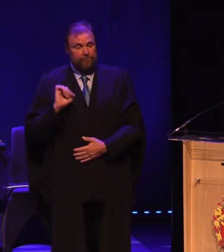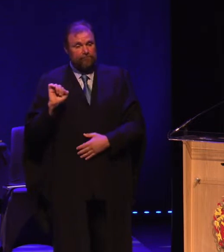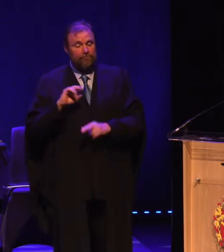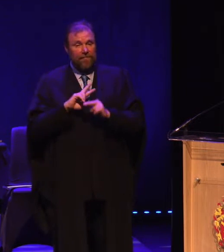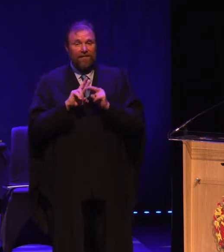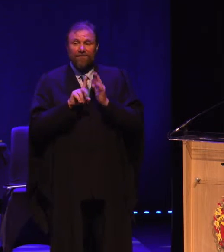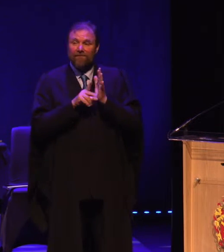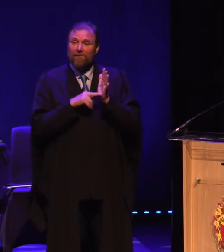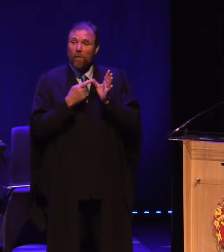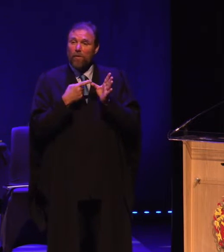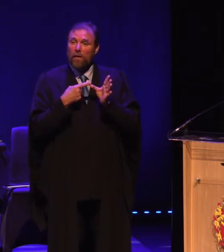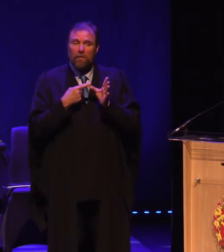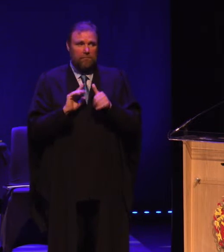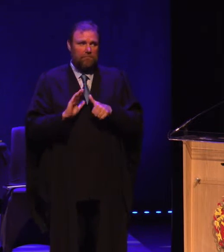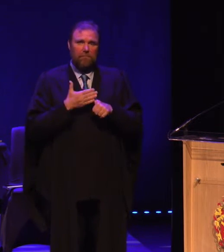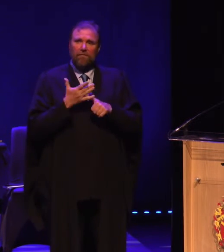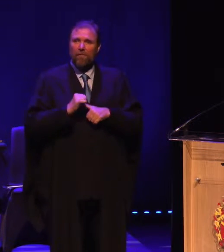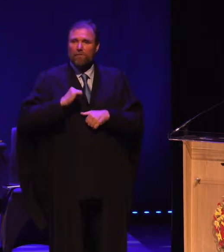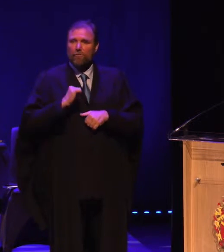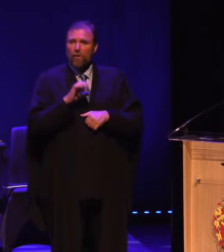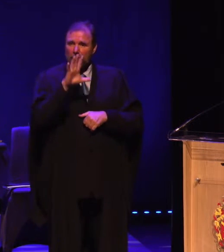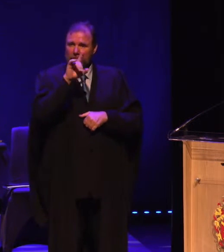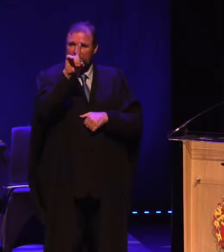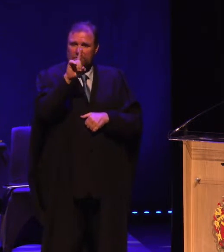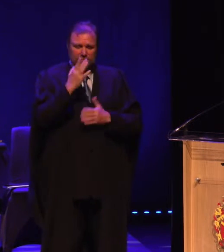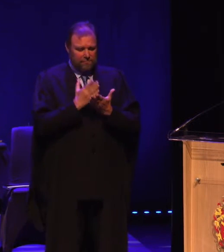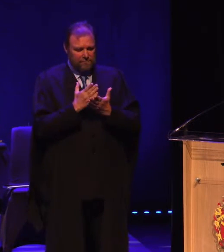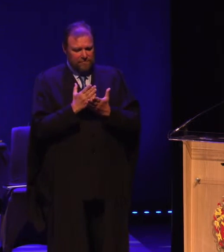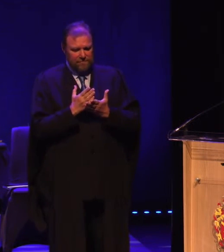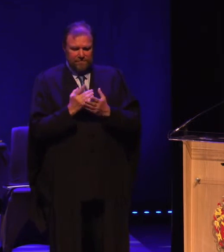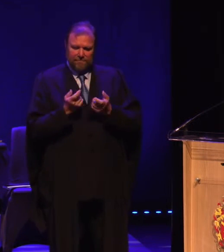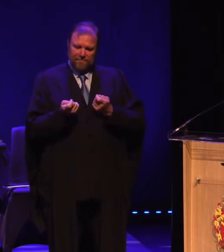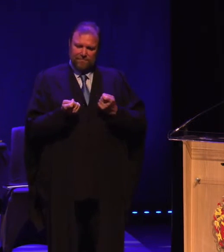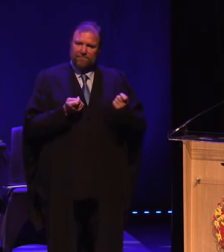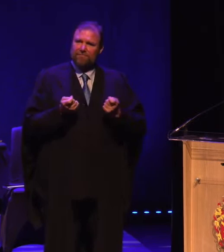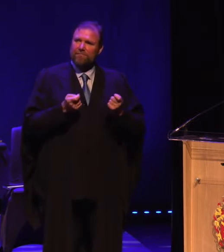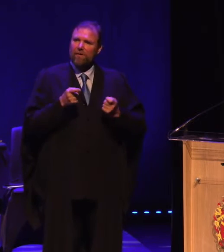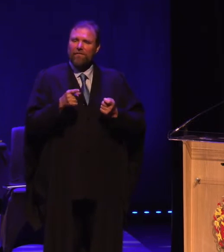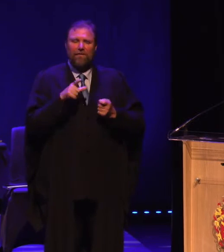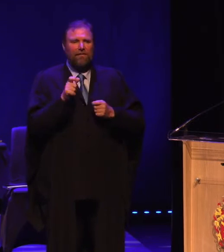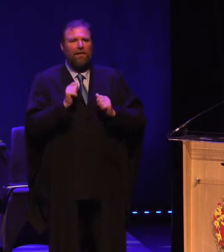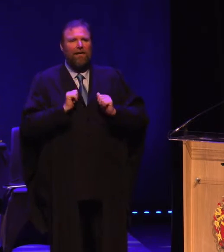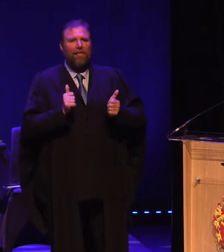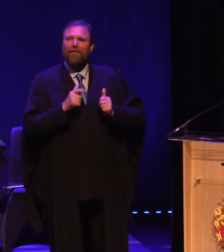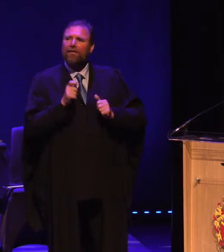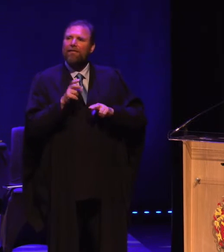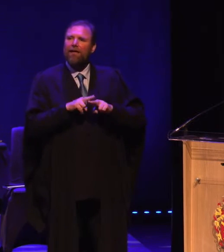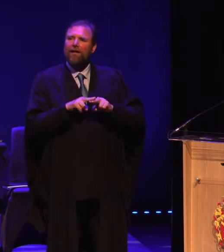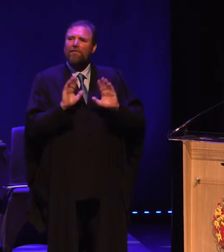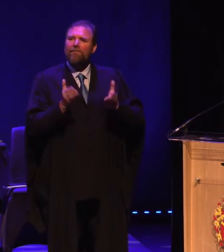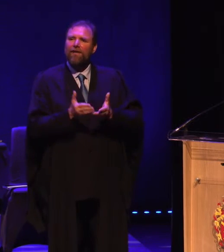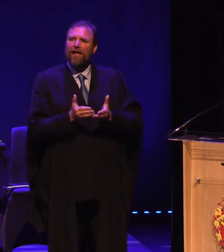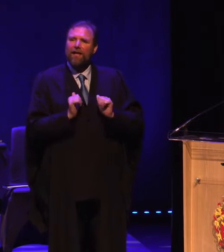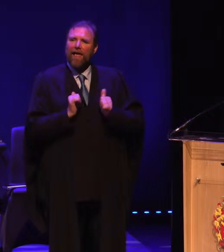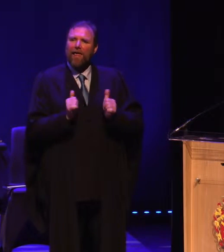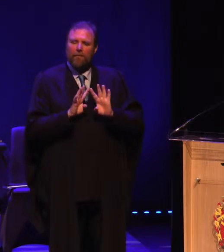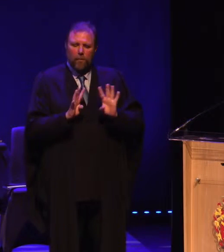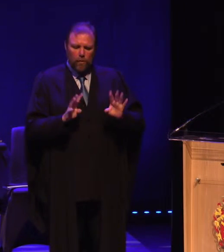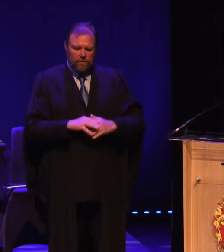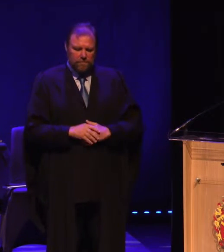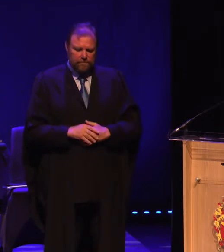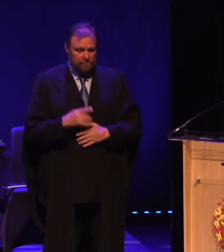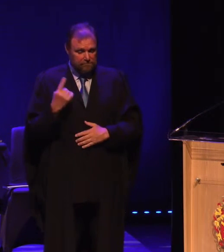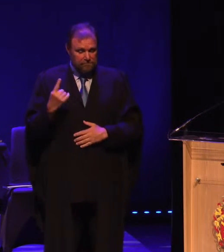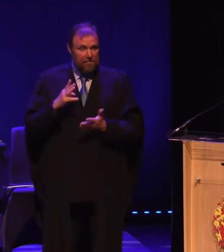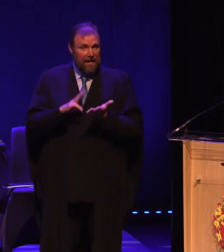the Scottish Borders, is the Executive Director of Public Health at Cardiff and the Vale University Health Board. She has an MA